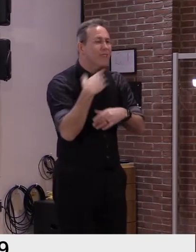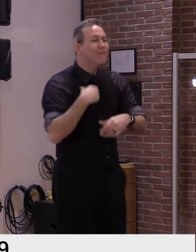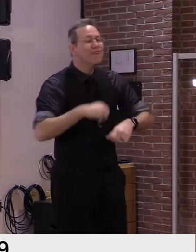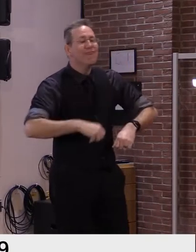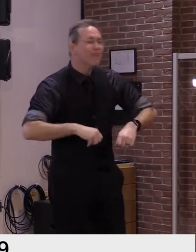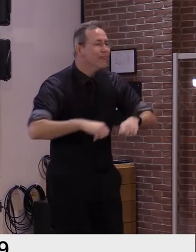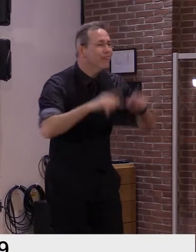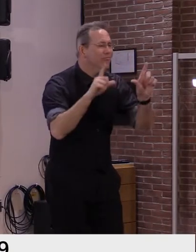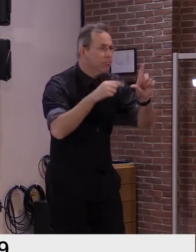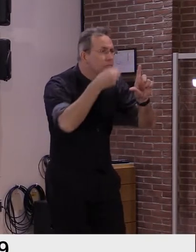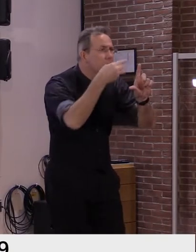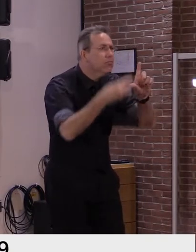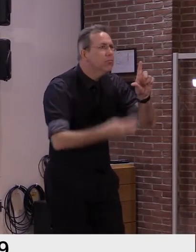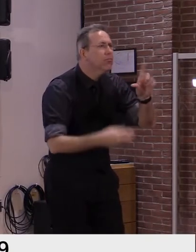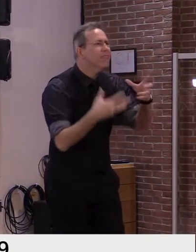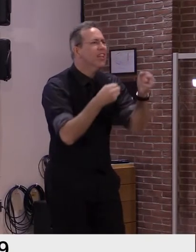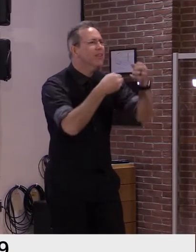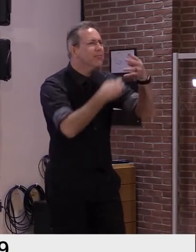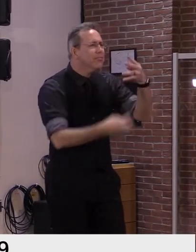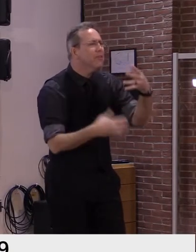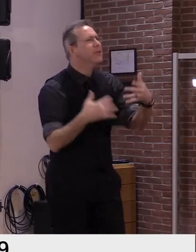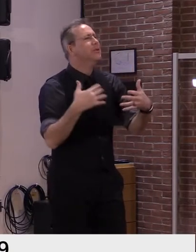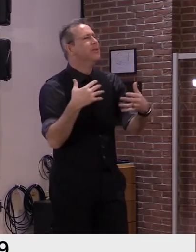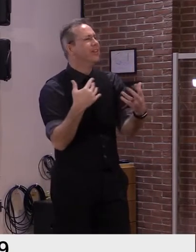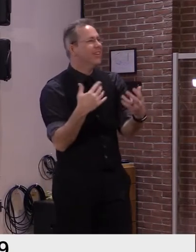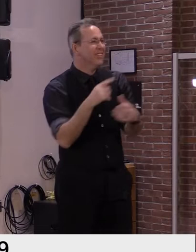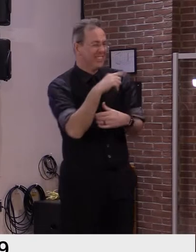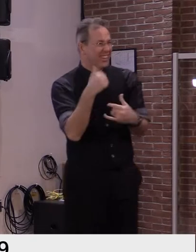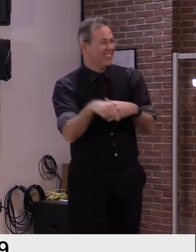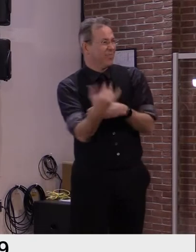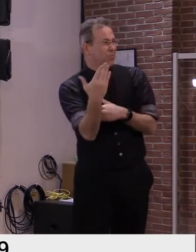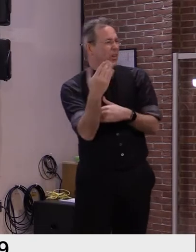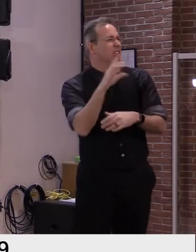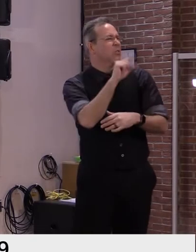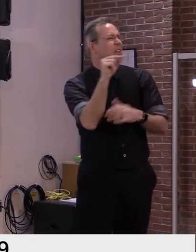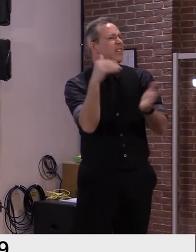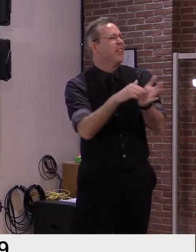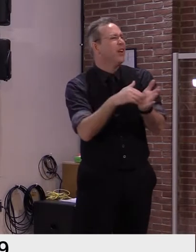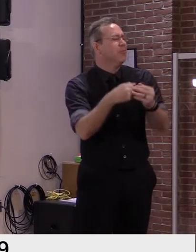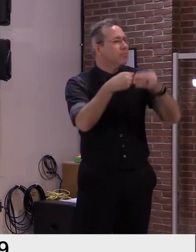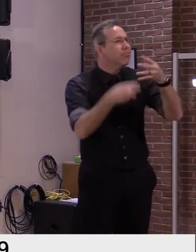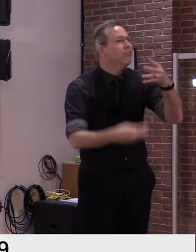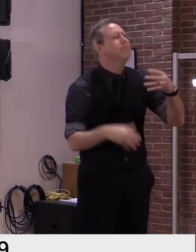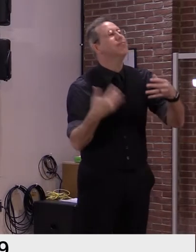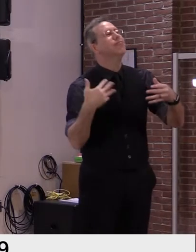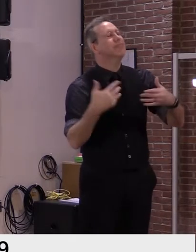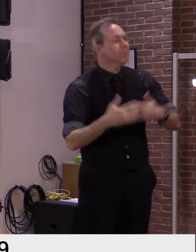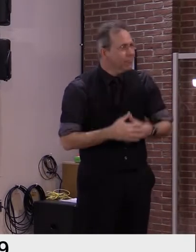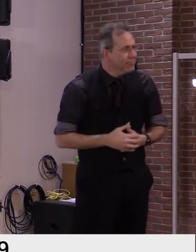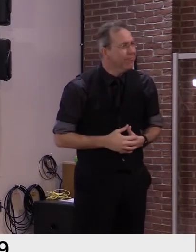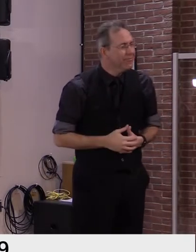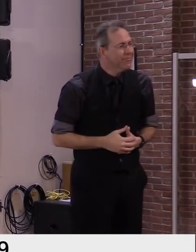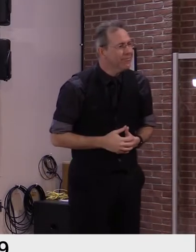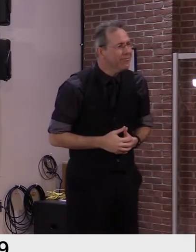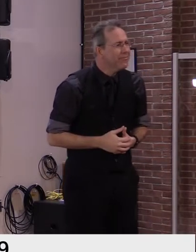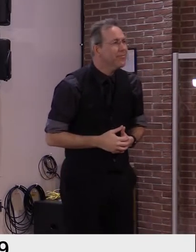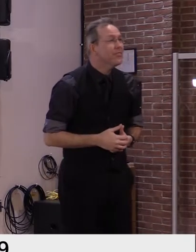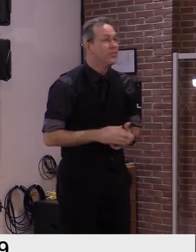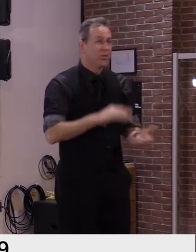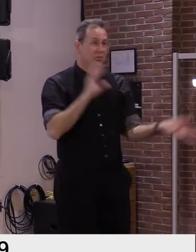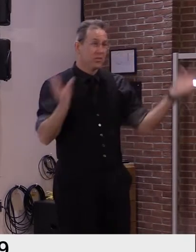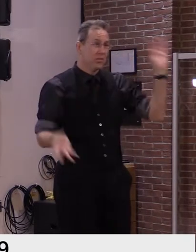20,200 people have made appointments. And as a reminder, the total population of this newly eligible